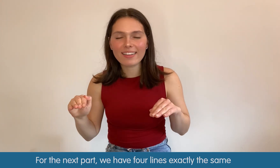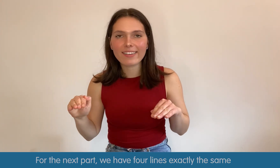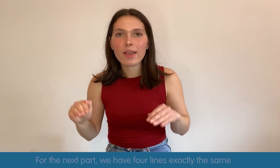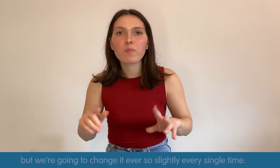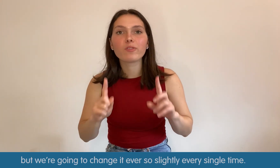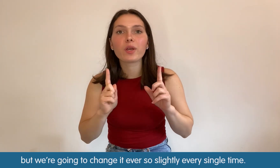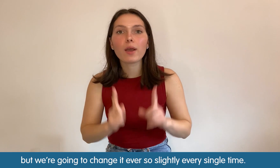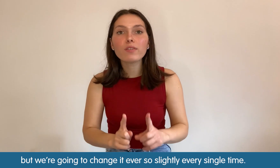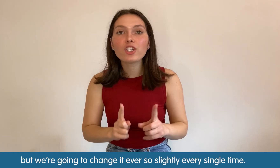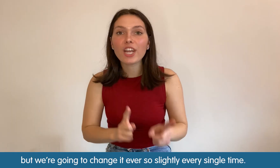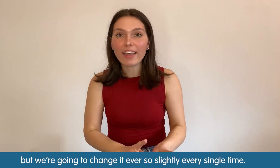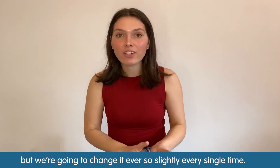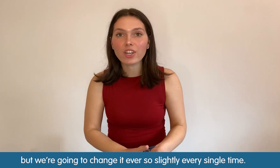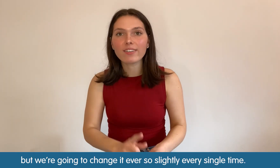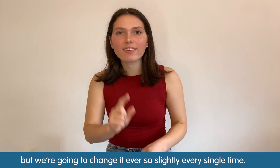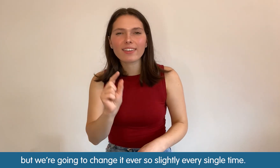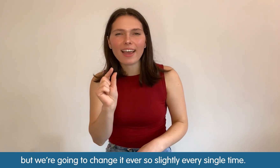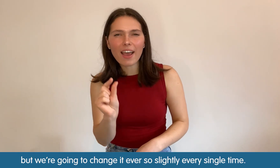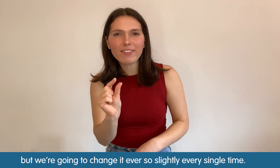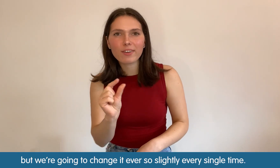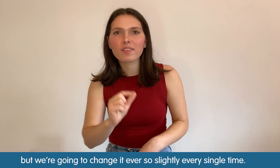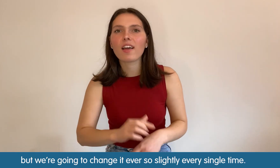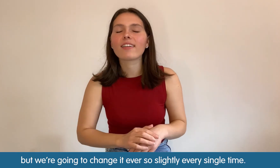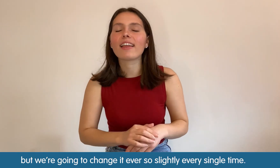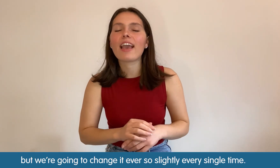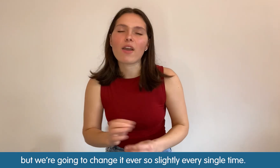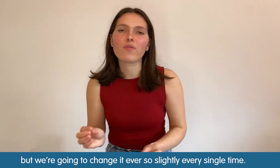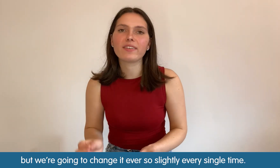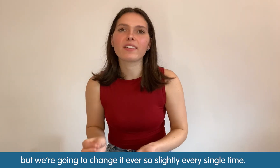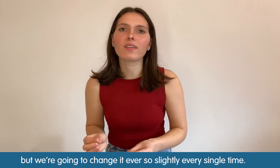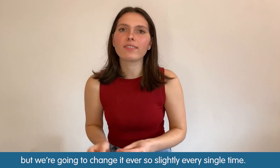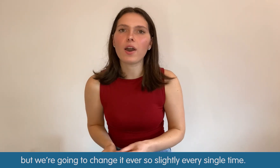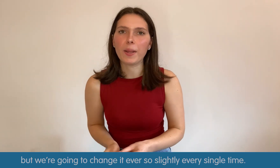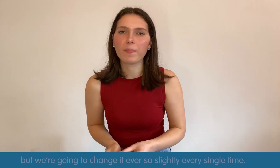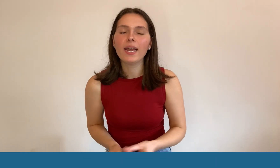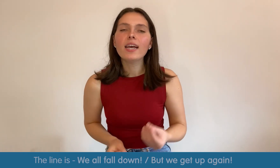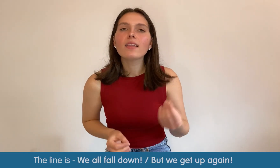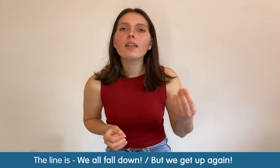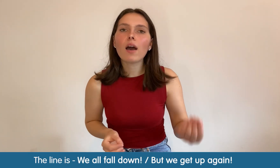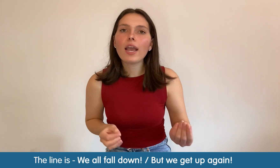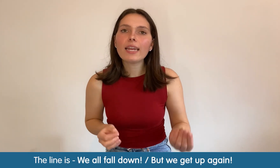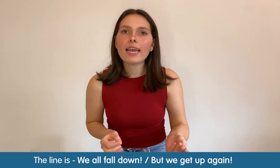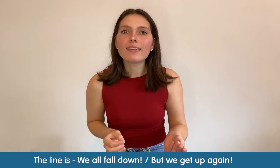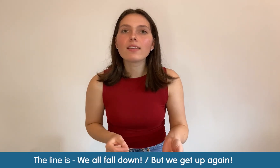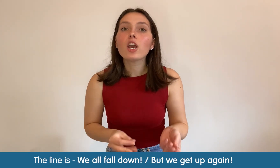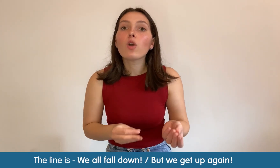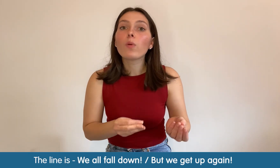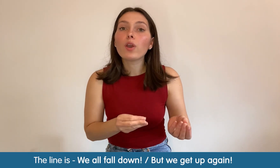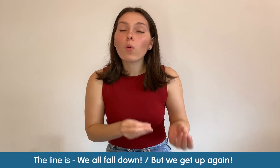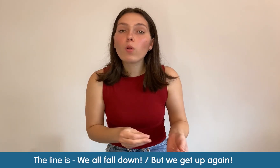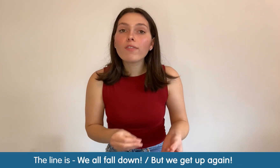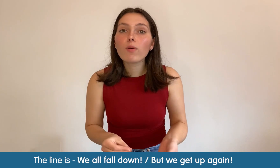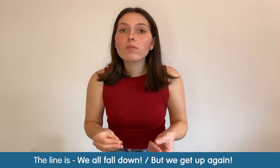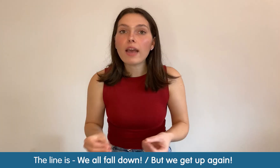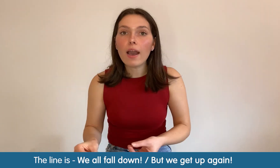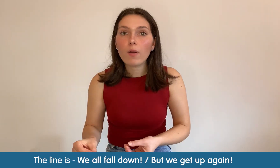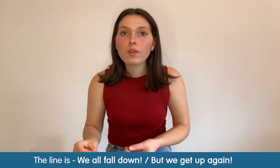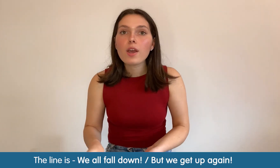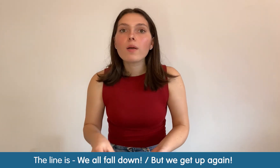same, but we're going to change it ever so slightly every single time. The line is, we all fall down, but